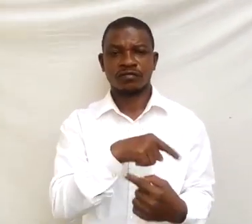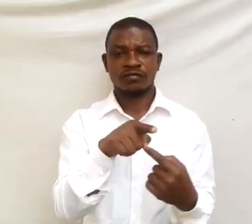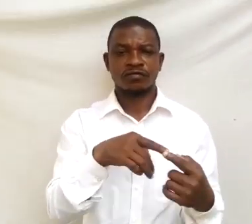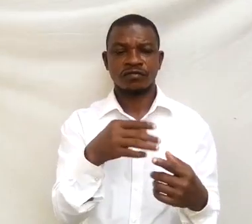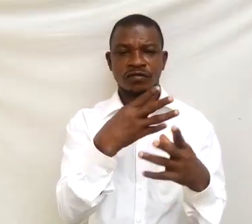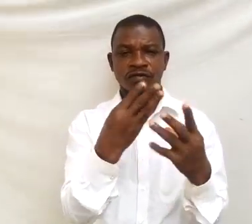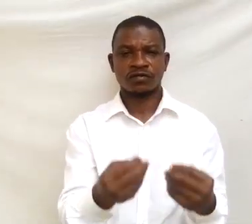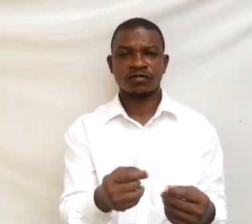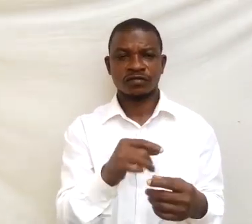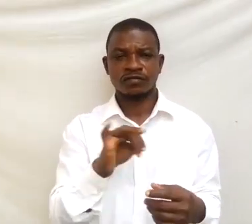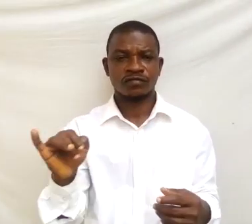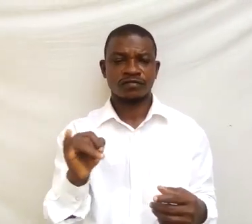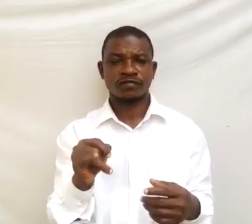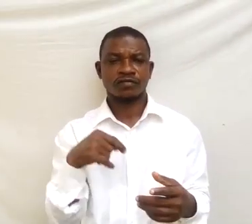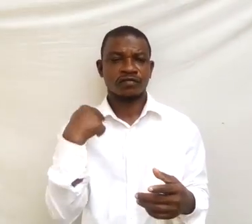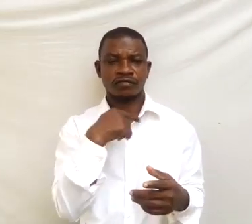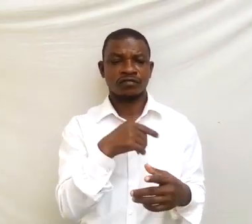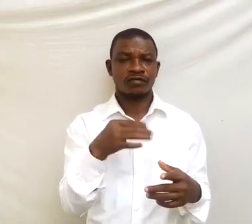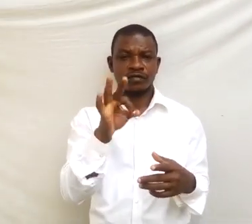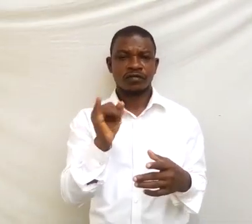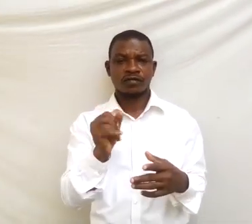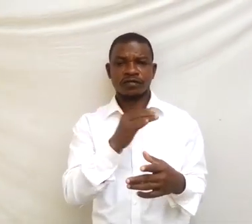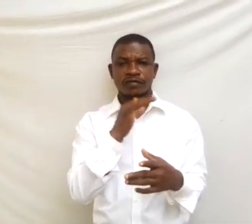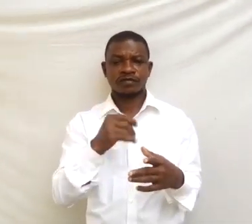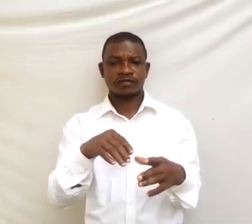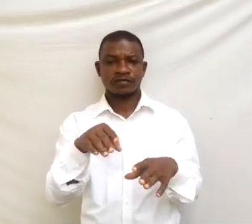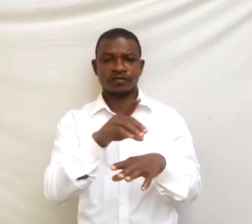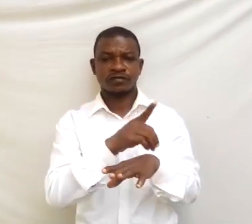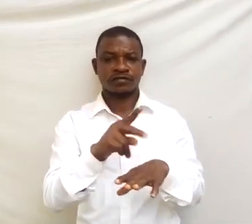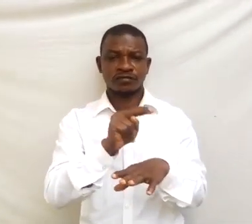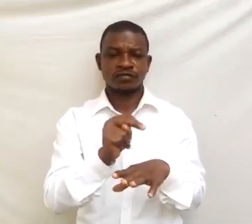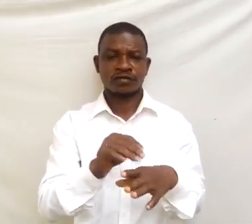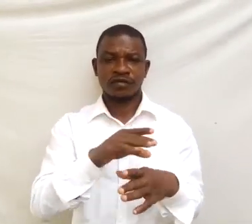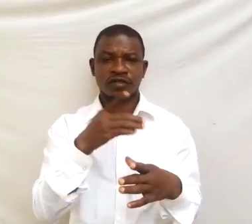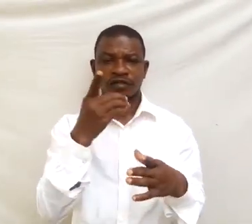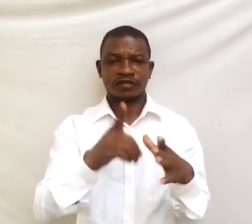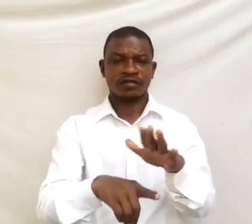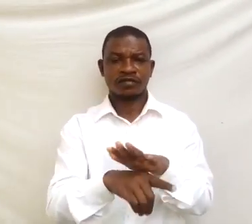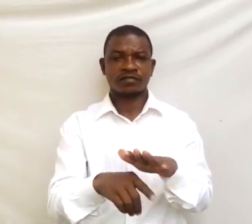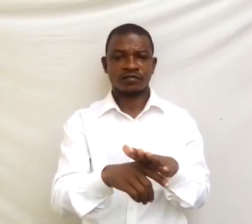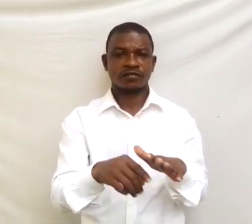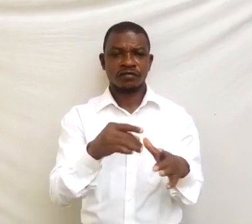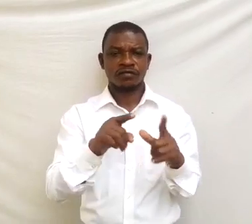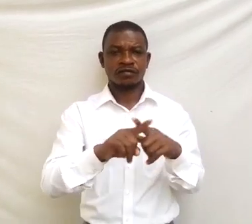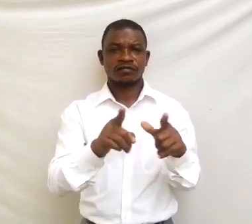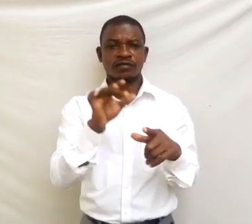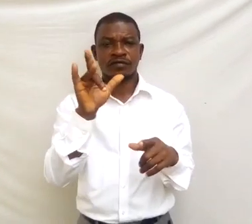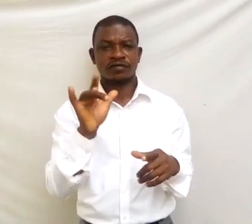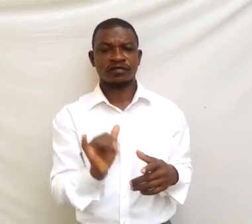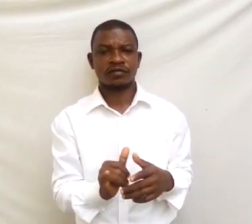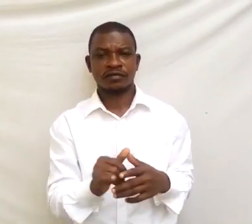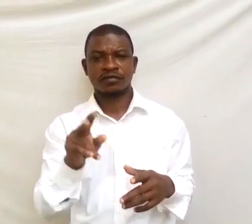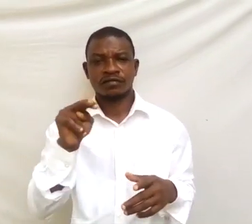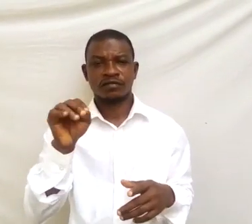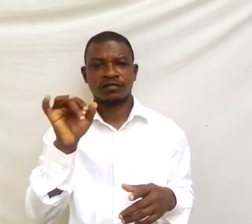solving, we factorize numerator and denominator differently. Note,